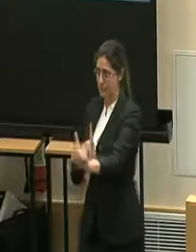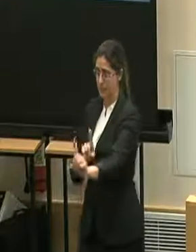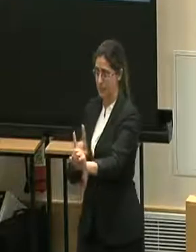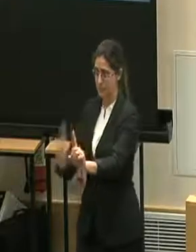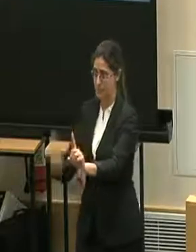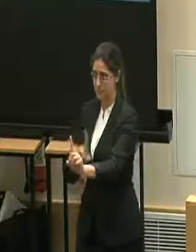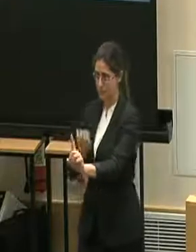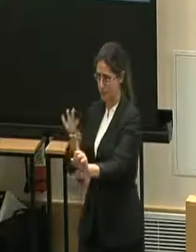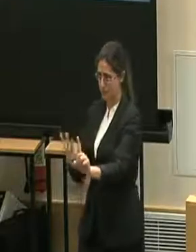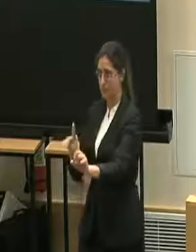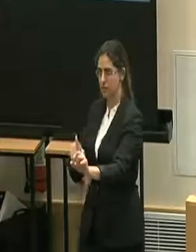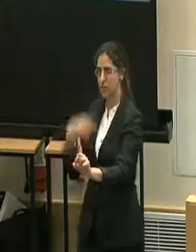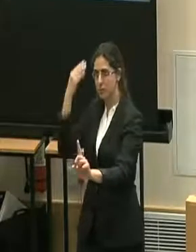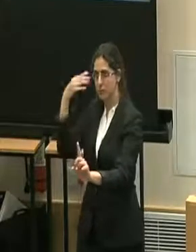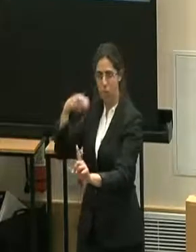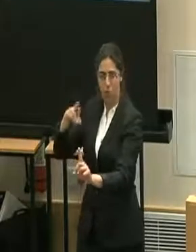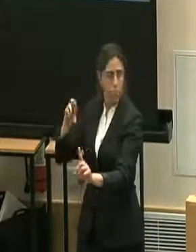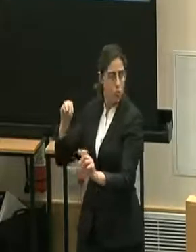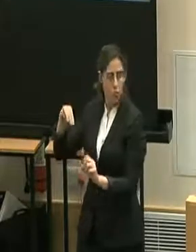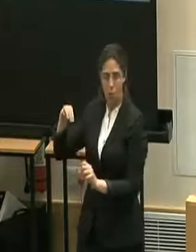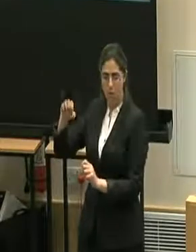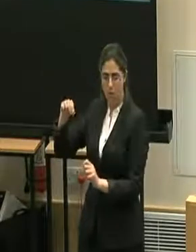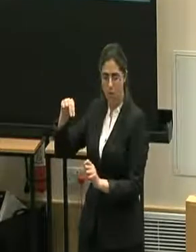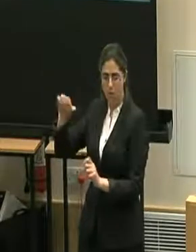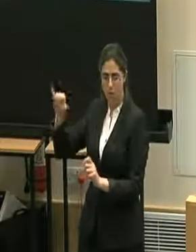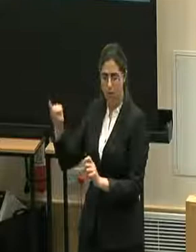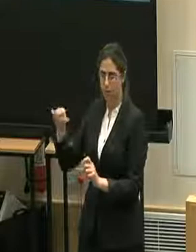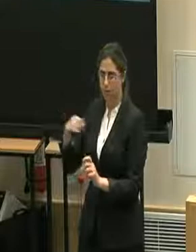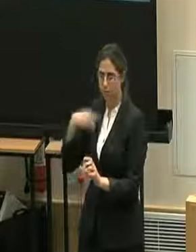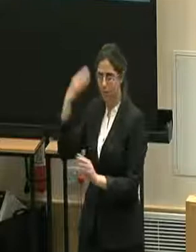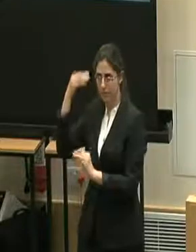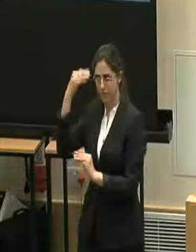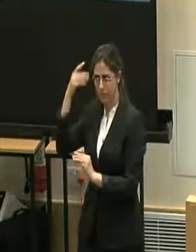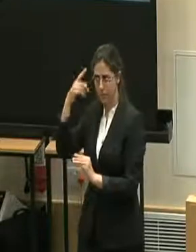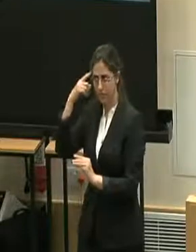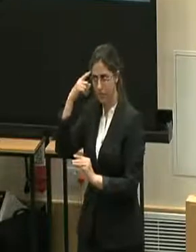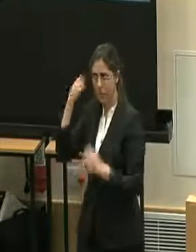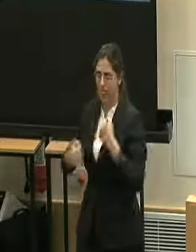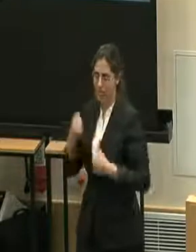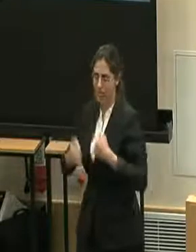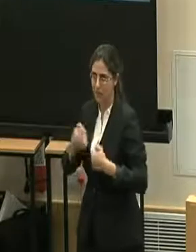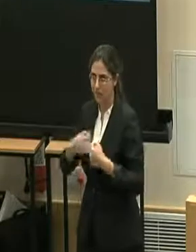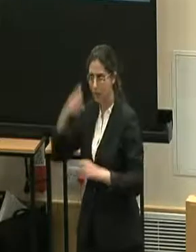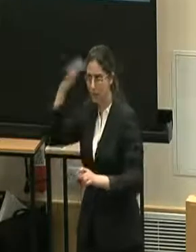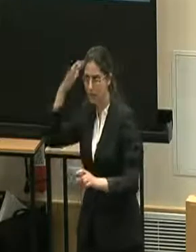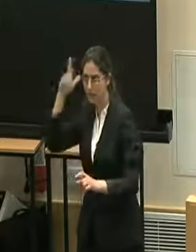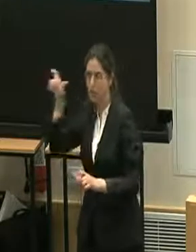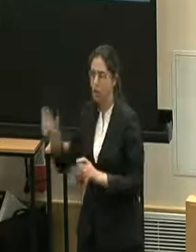Think here of people like Romney, for example, comes to mind. No, never mind. No politics.